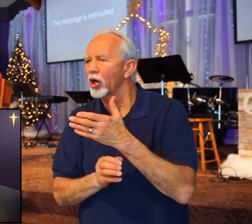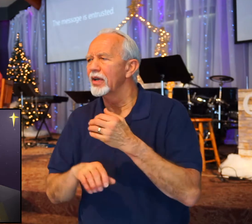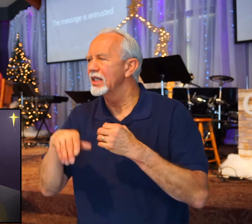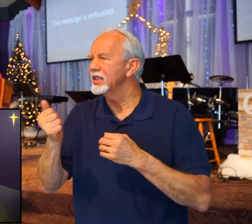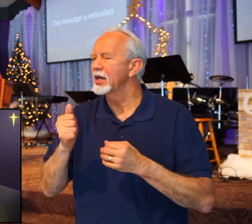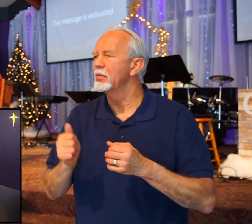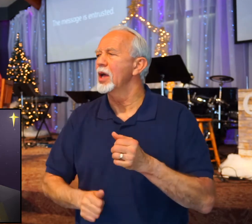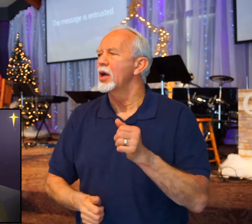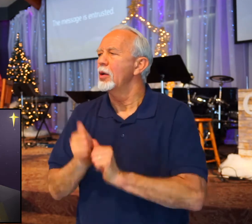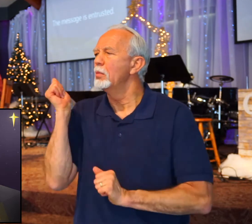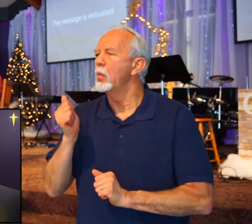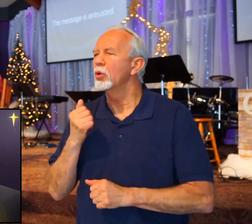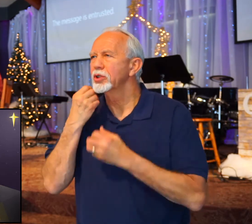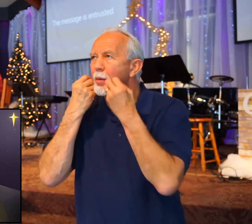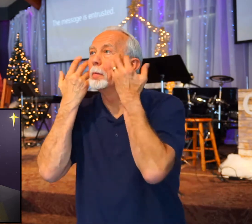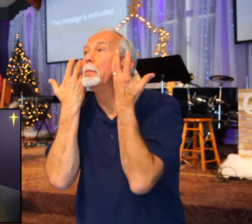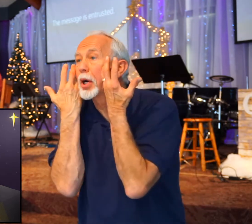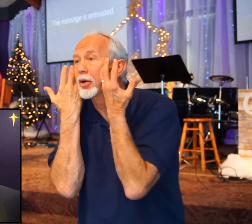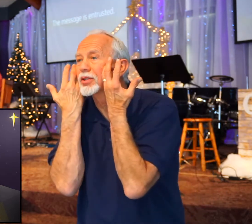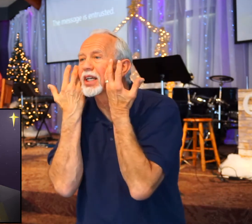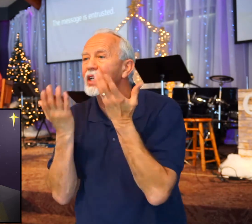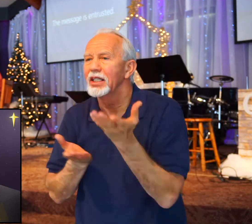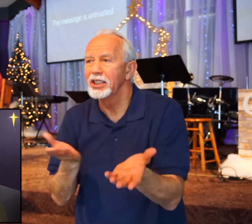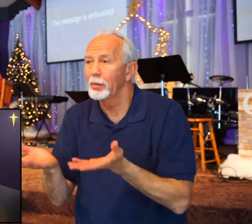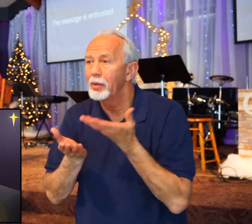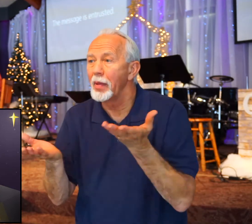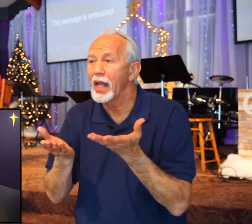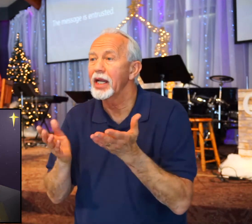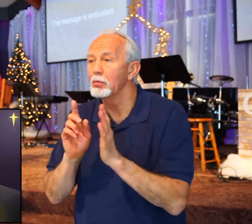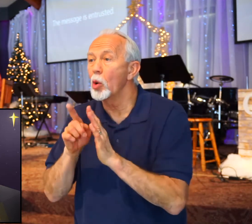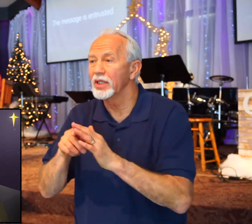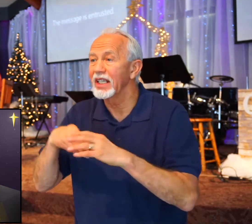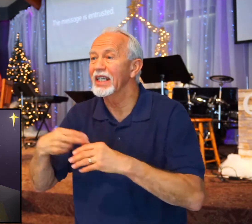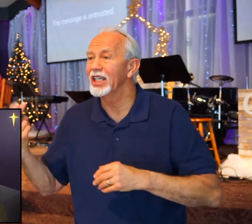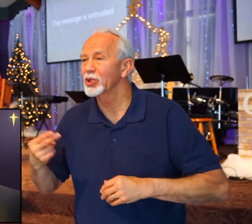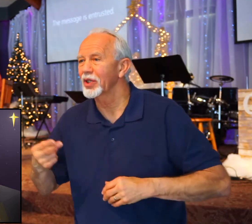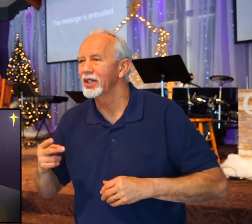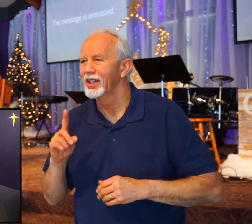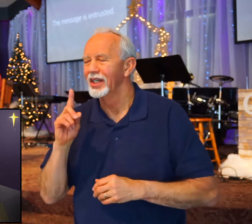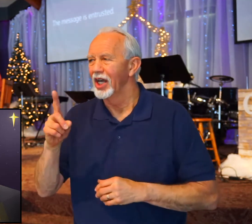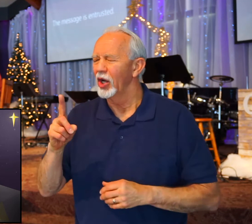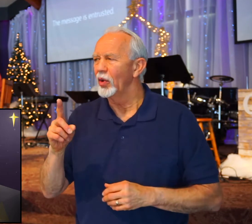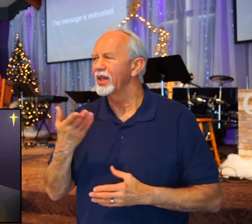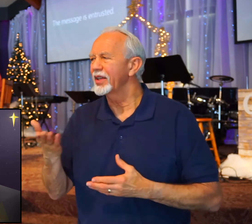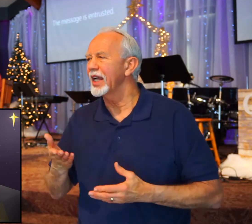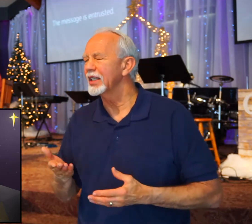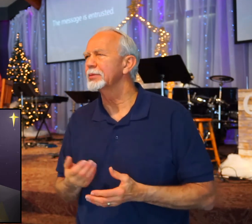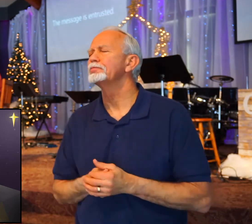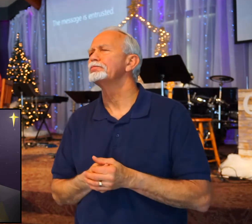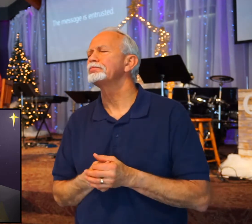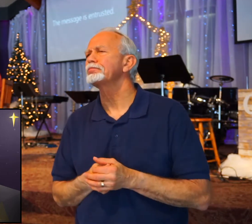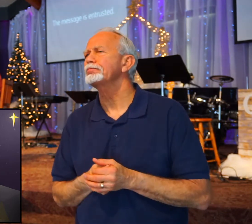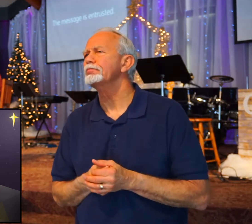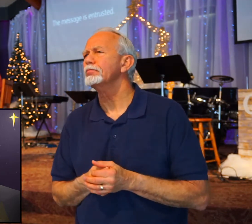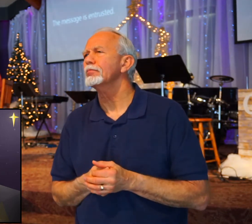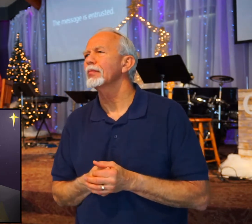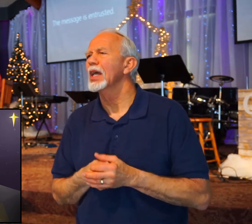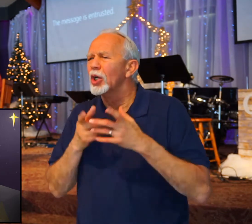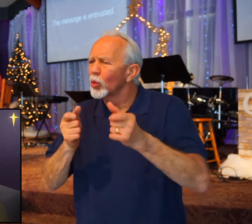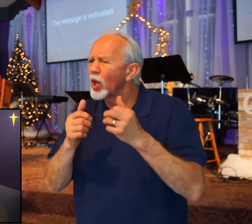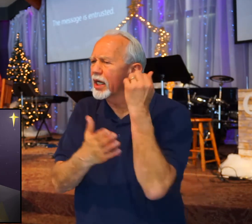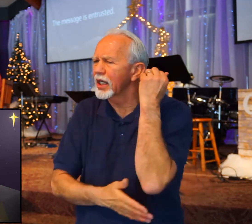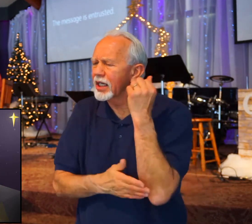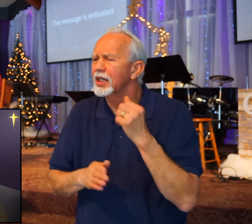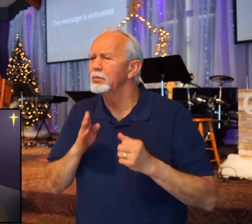most embarrassing diplomatic moments in history. In one of the entries, it reads this: "Running a country can